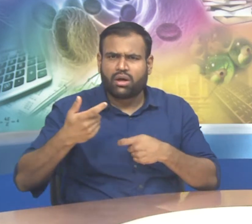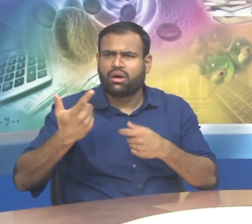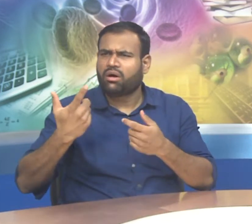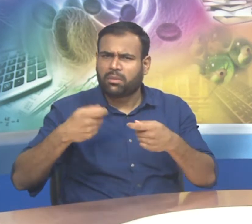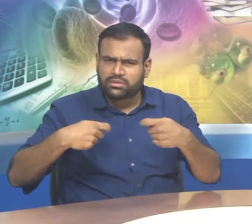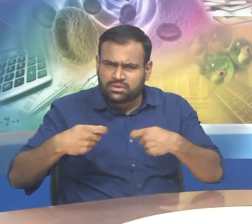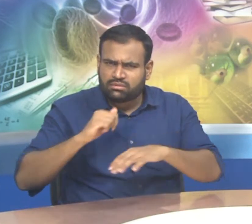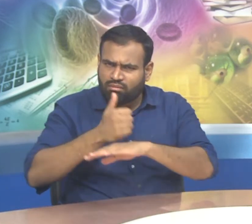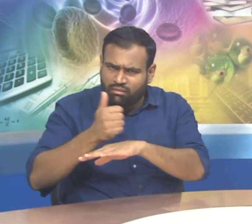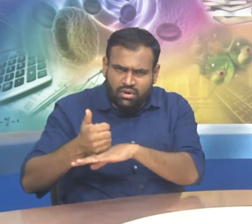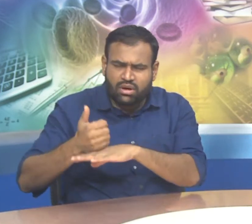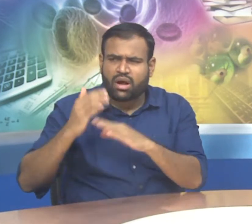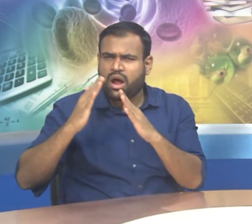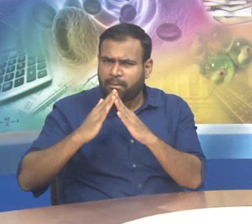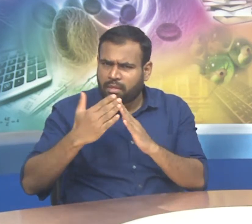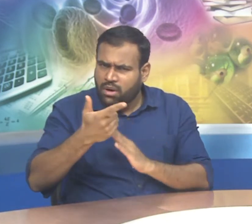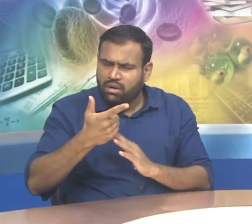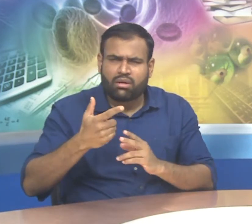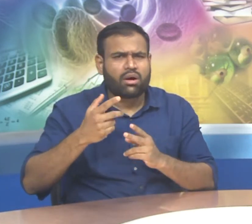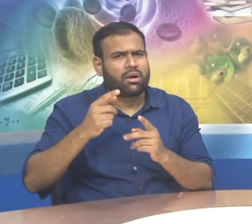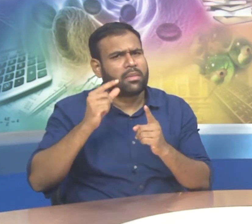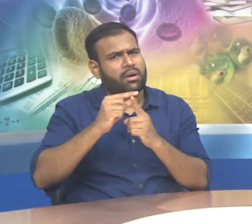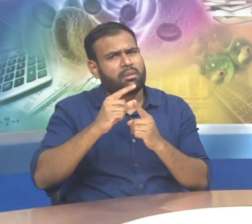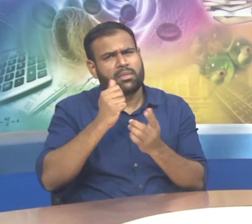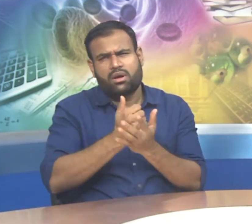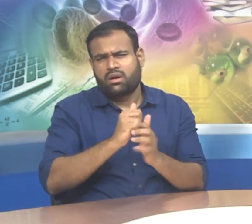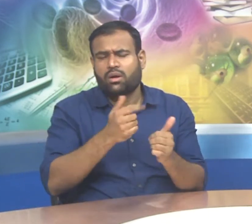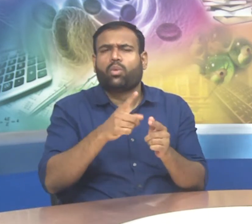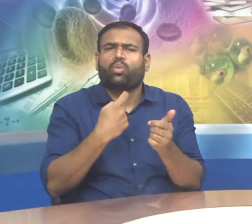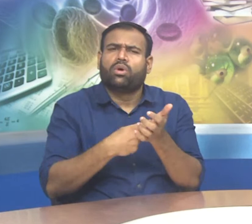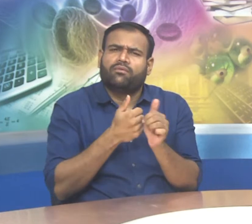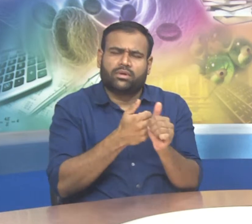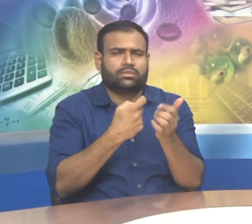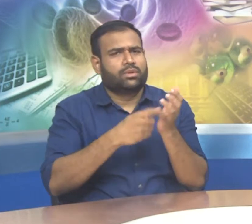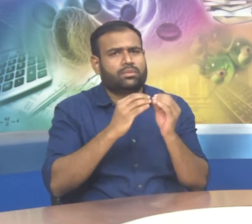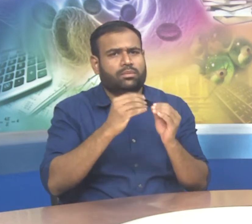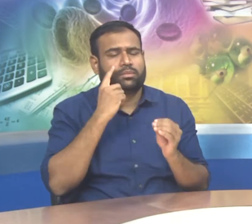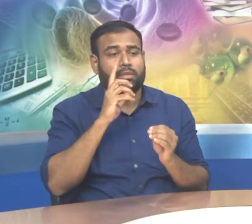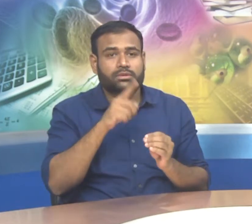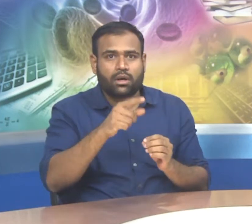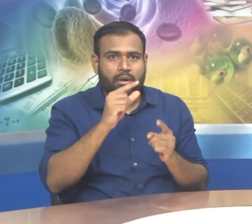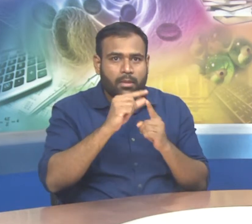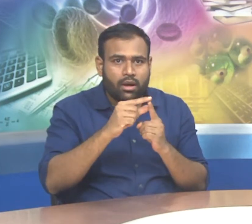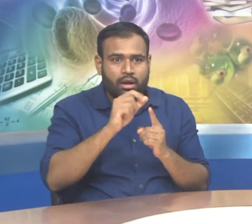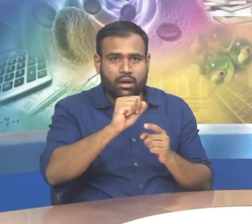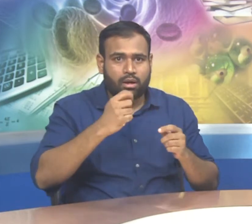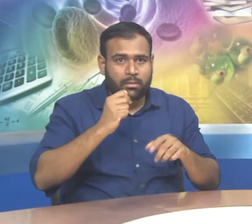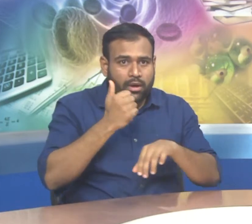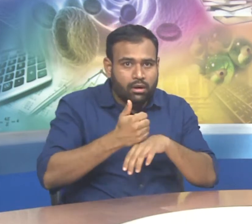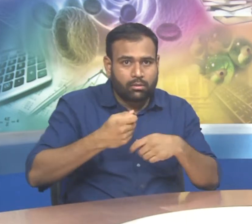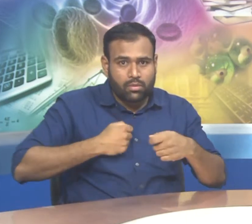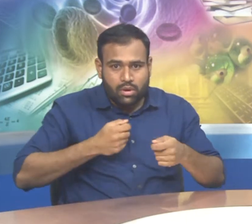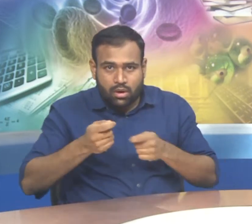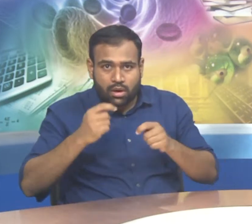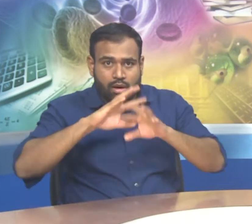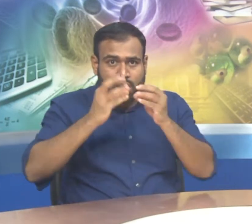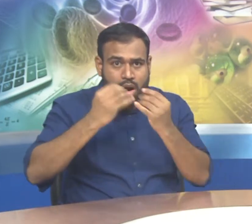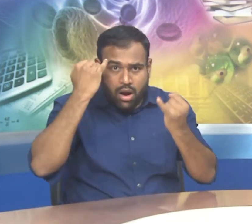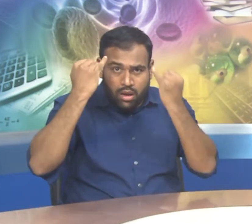Bank Limited, Global Trust Bank, etc. All these are the names of the private